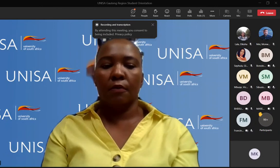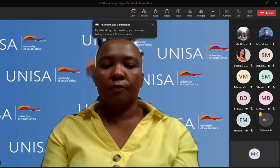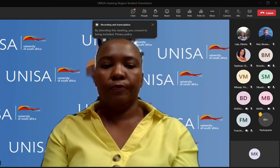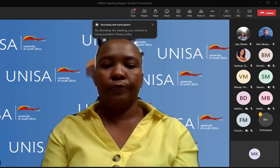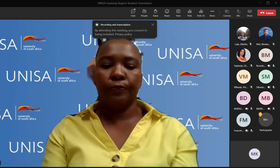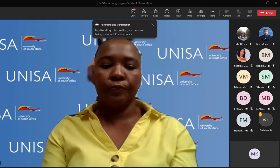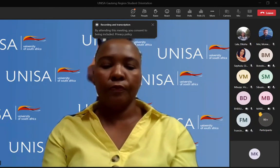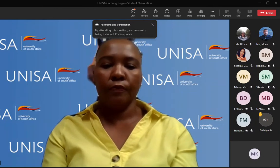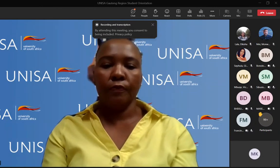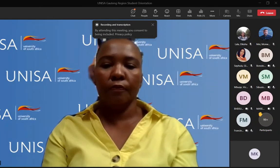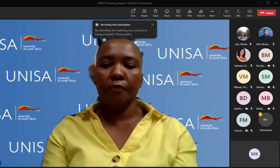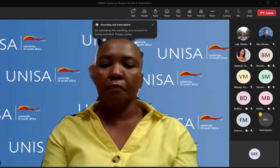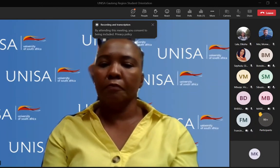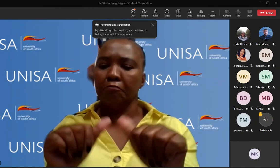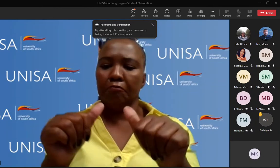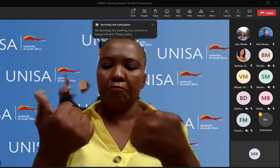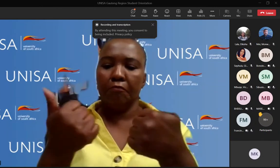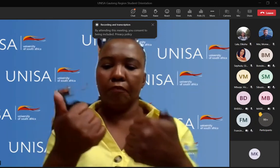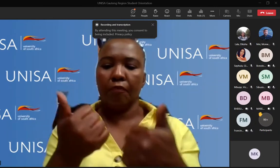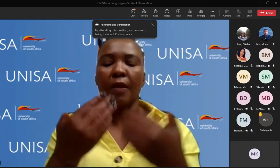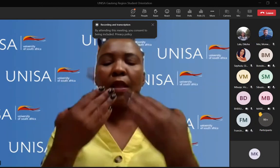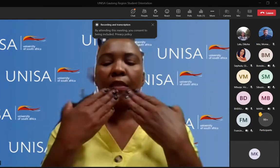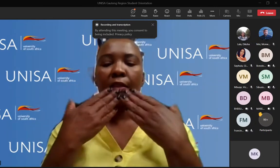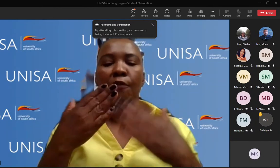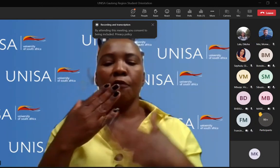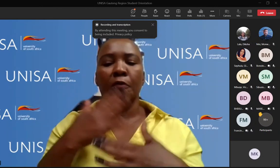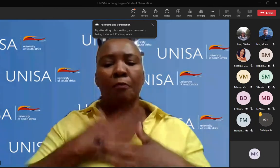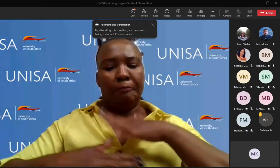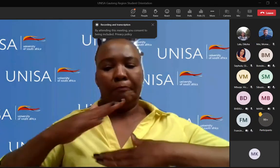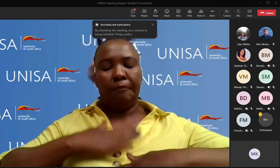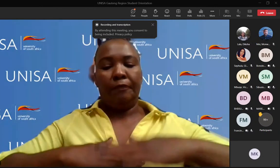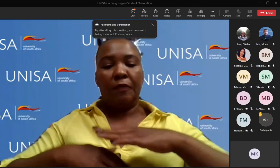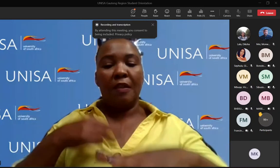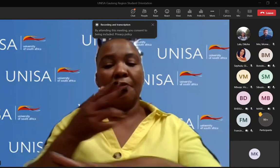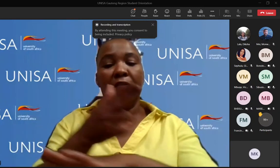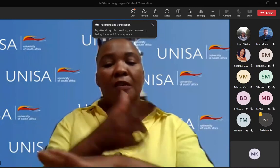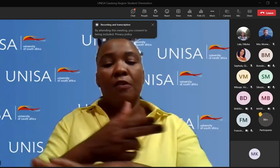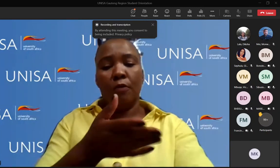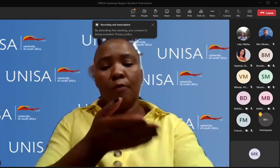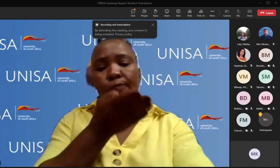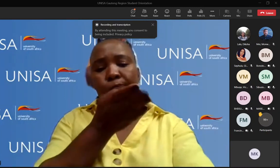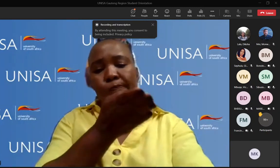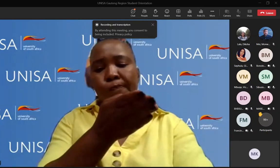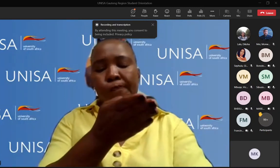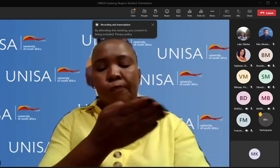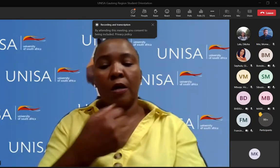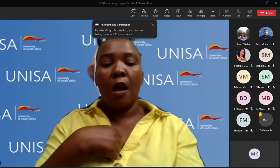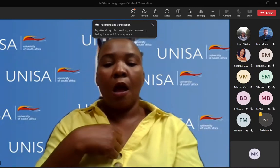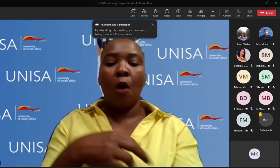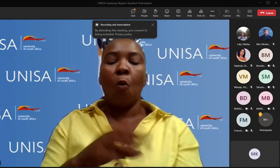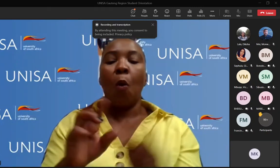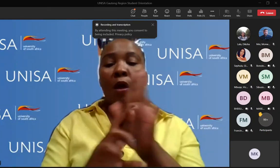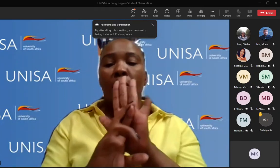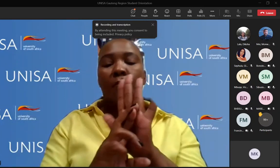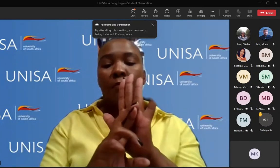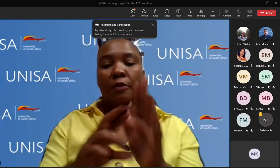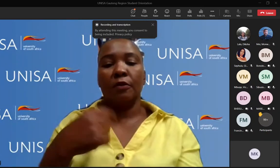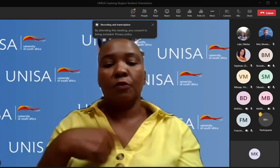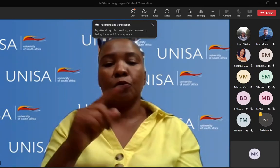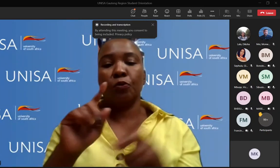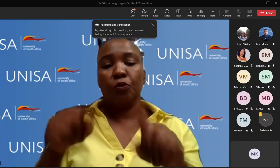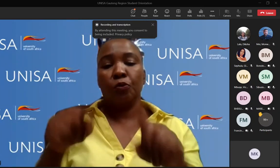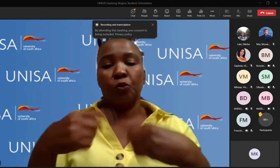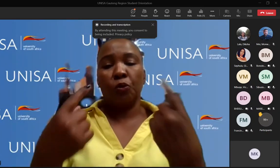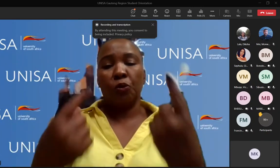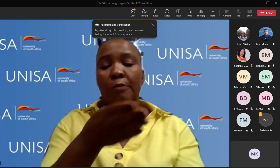lovely thank you for your patience yes uh the video has come through um our representative who couldn't make